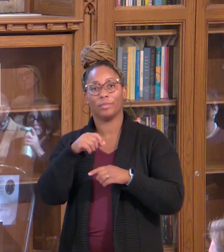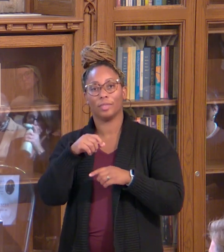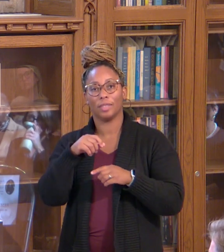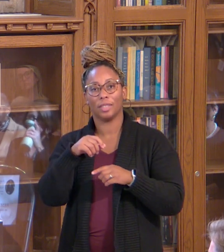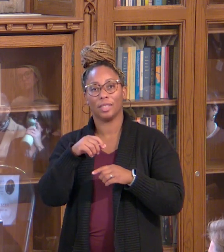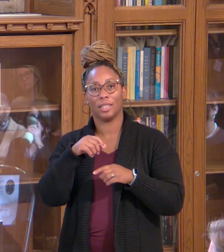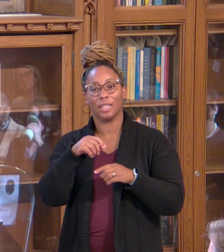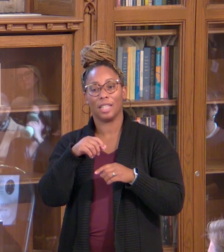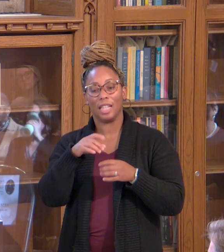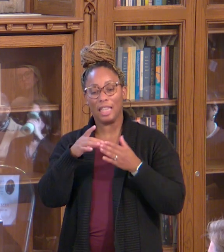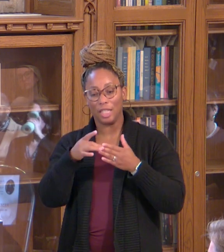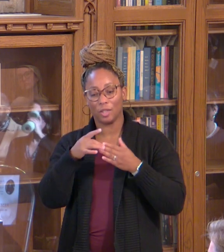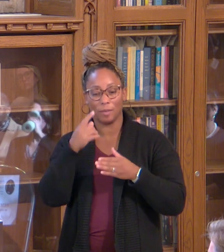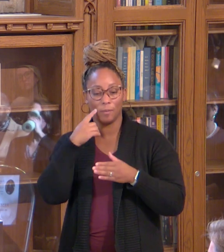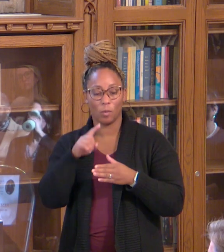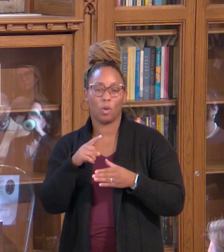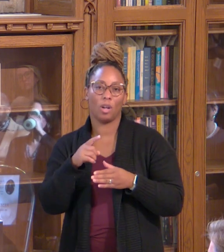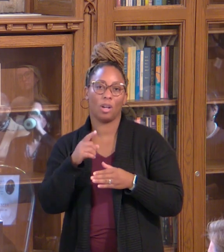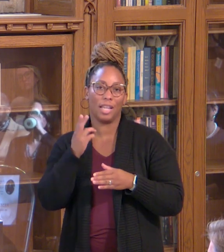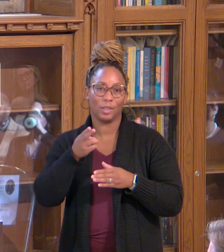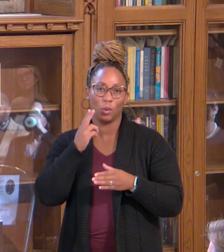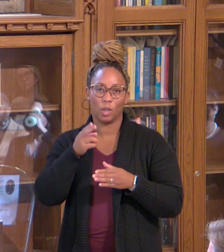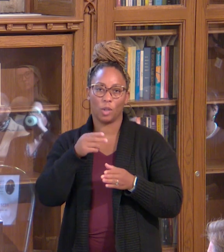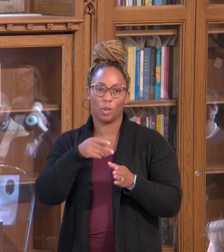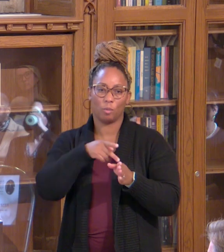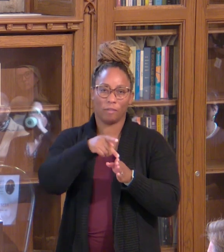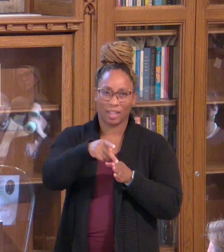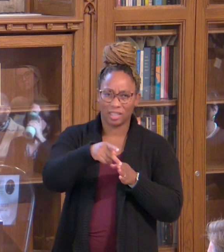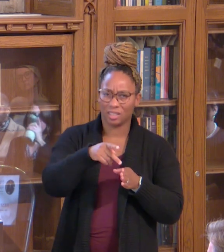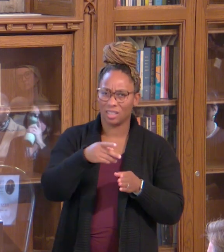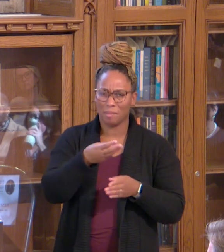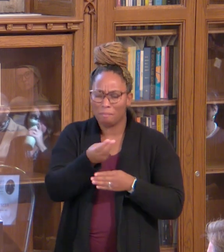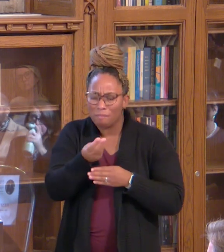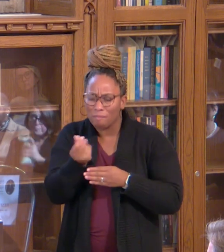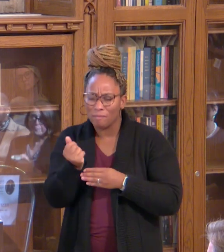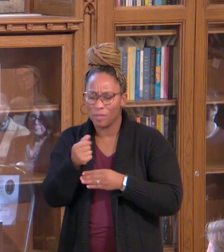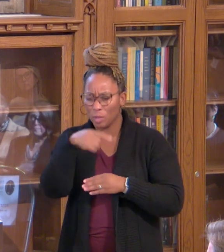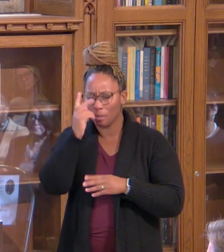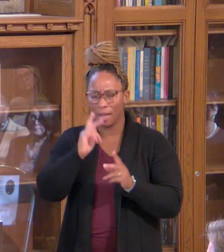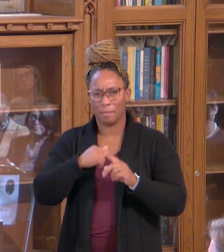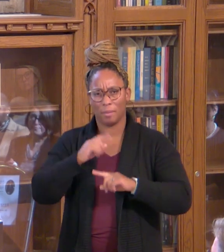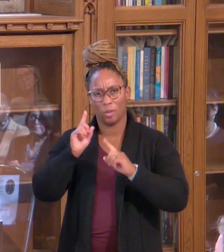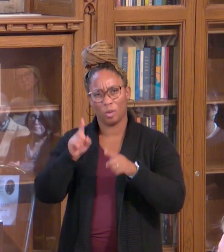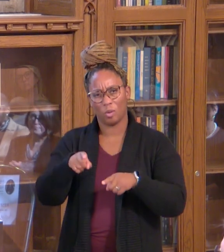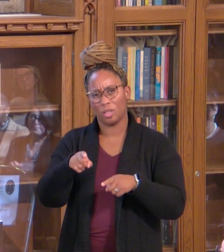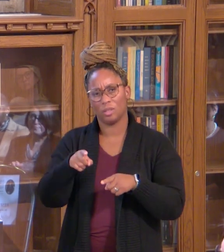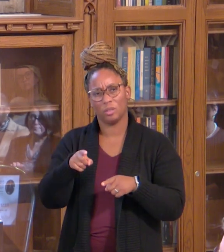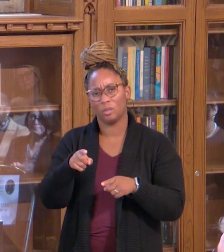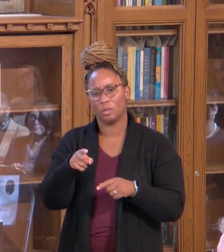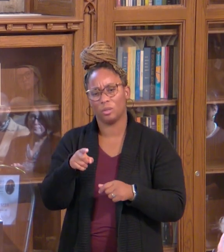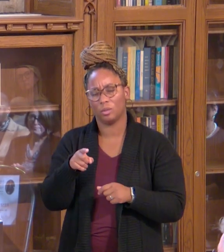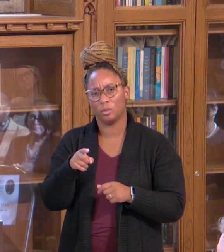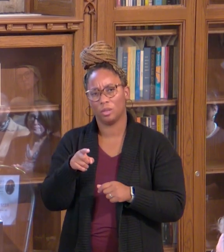historical profession you had very few blacks even going to a lot of those white and now here